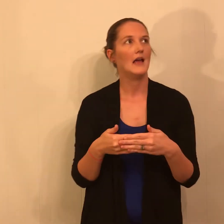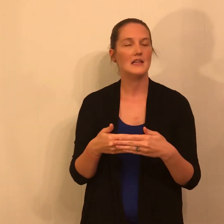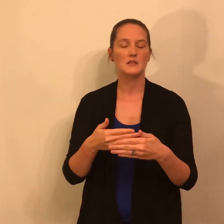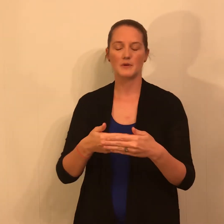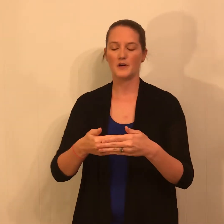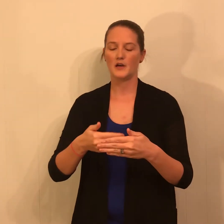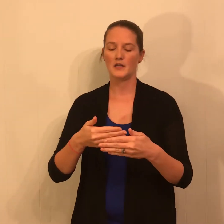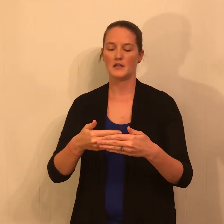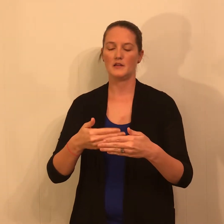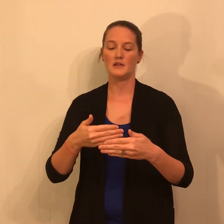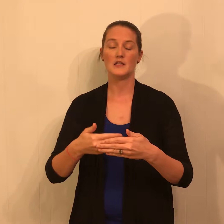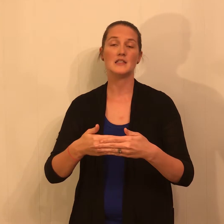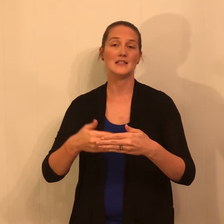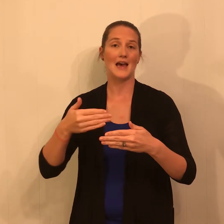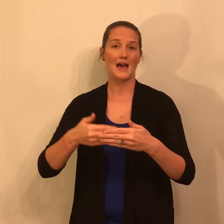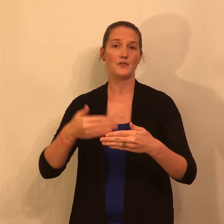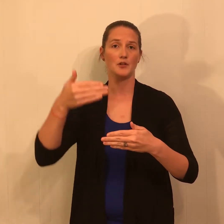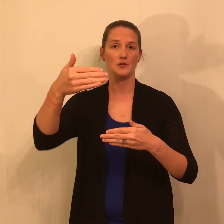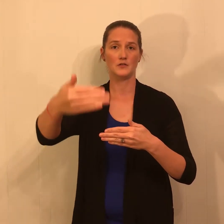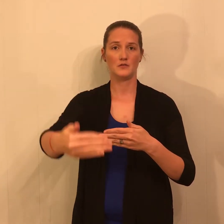It's because, then this is after,